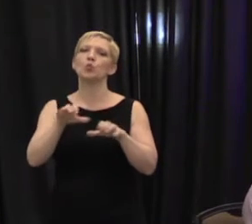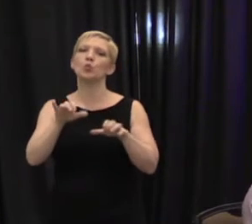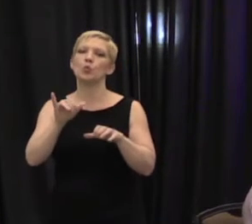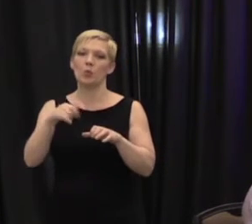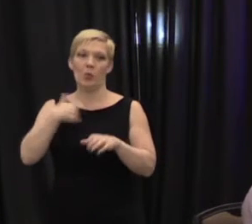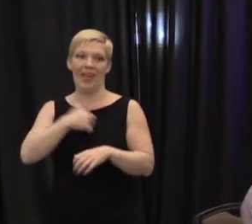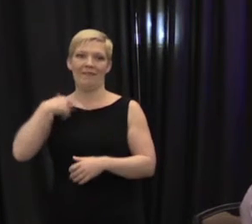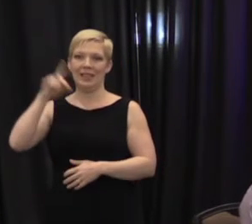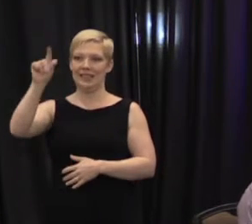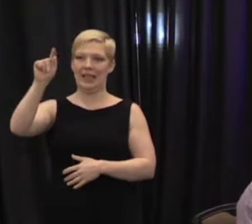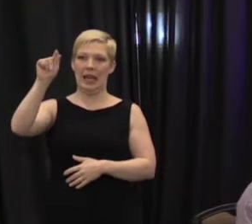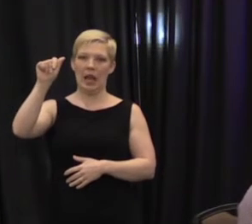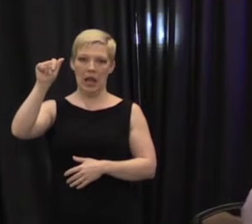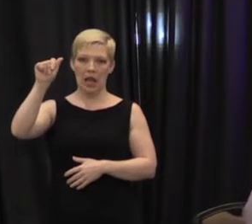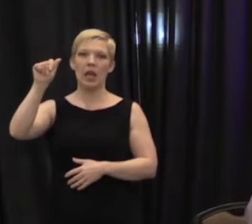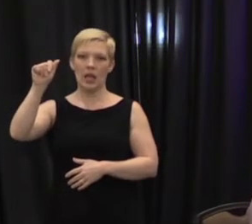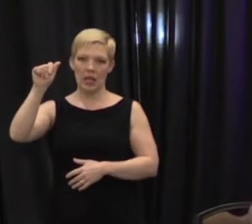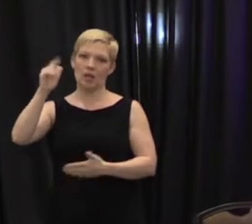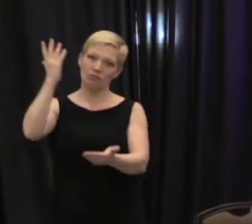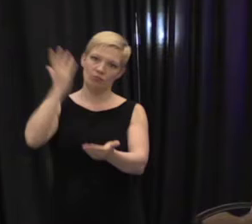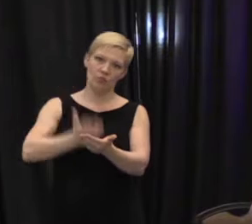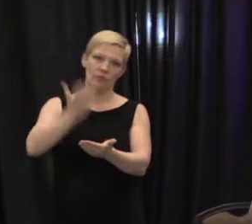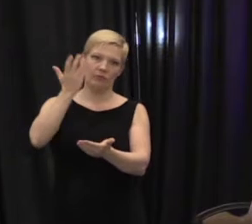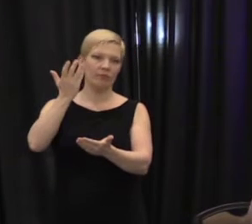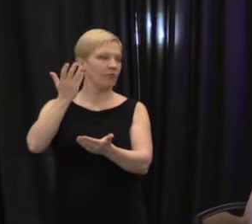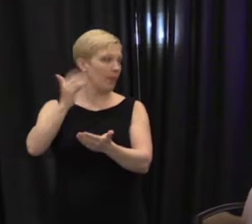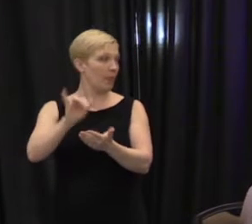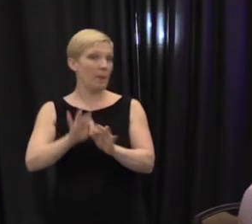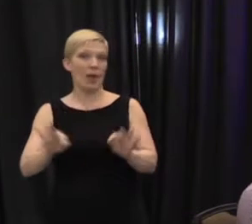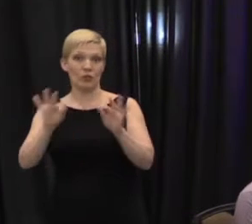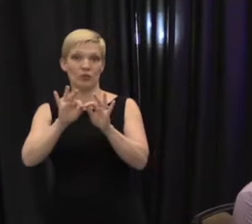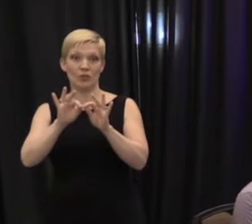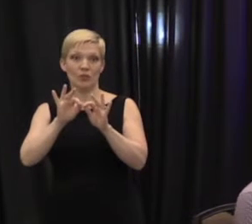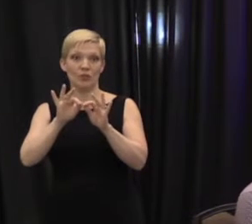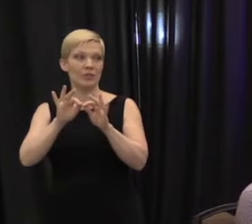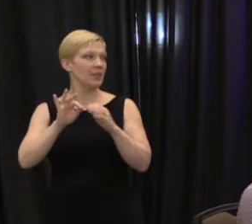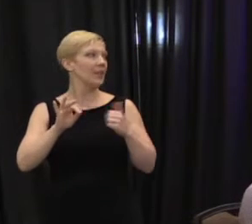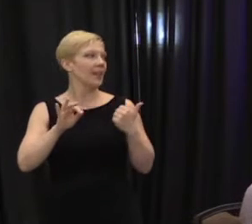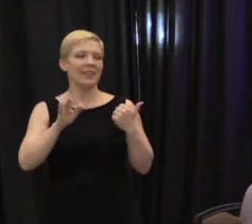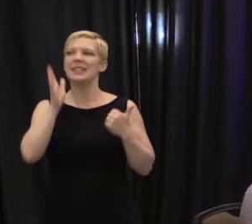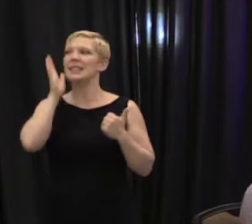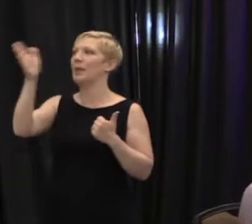have data. Data will matter again. We have data to back that up. Someday.